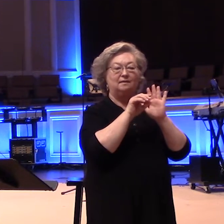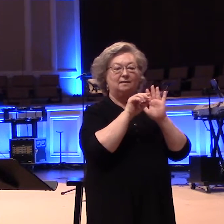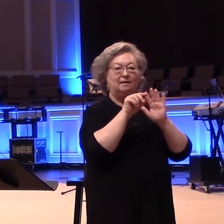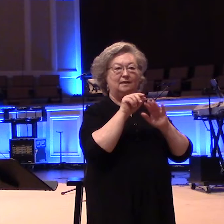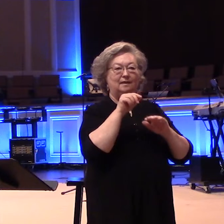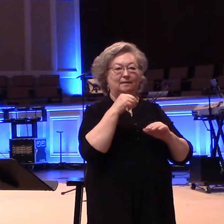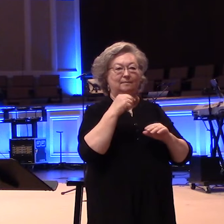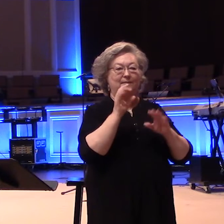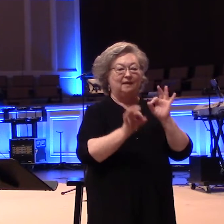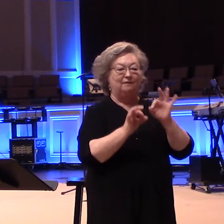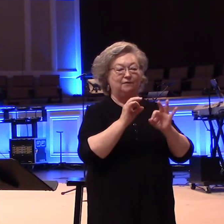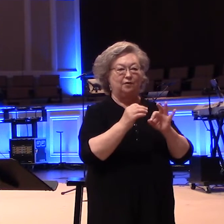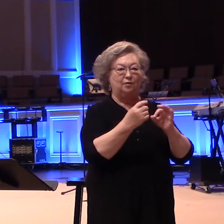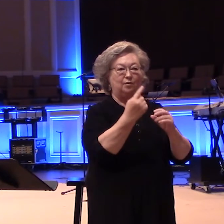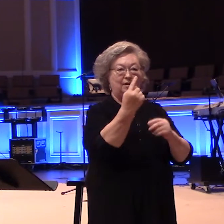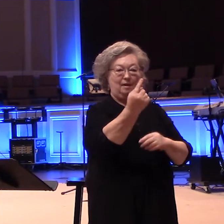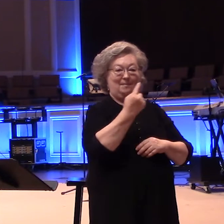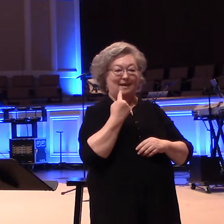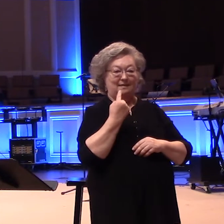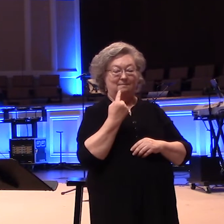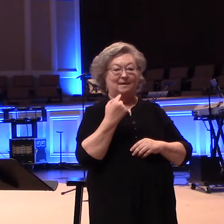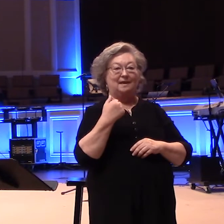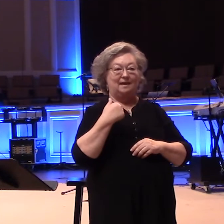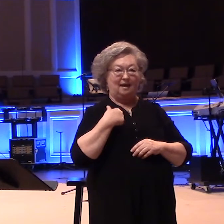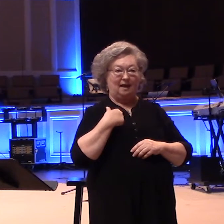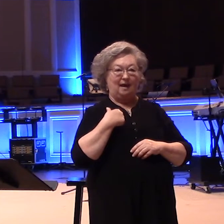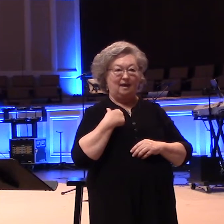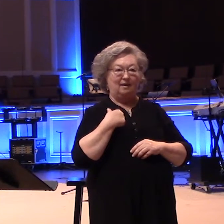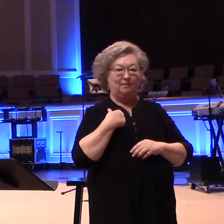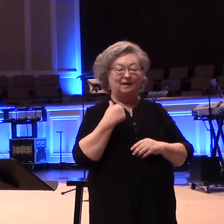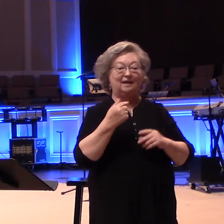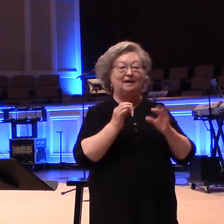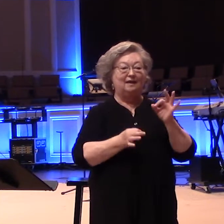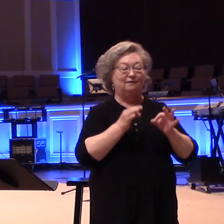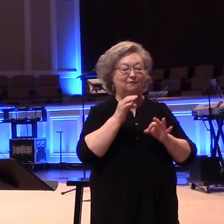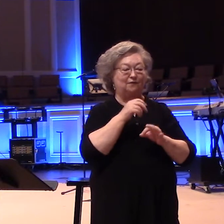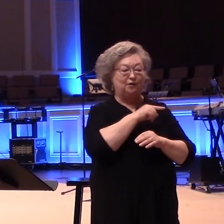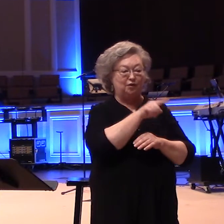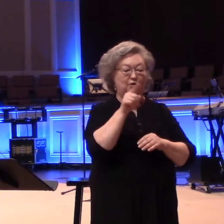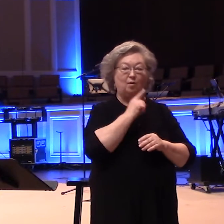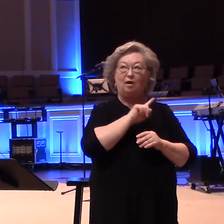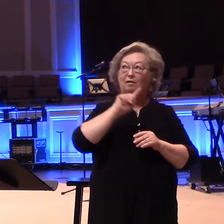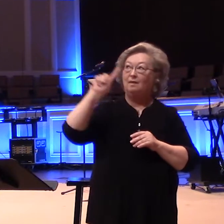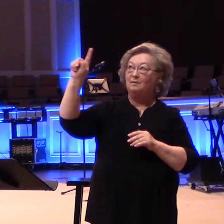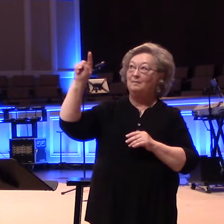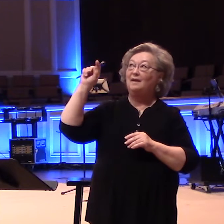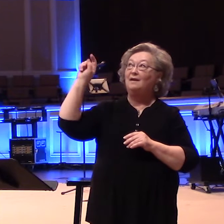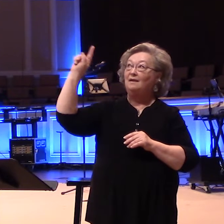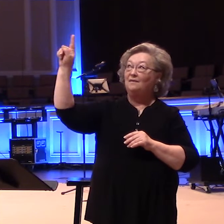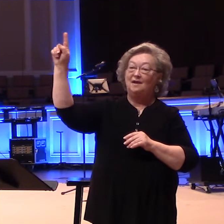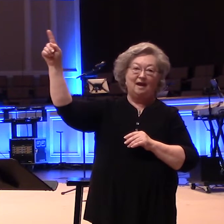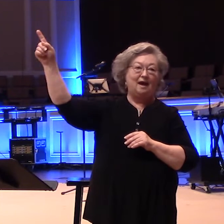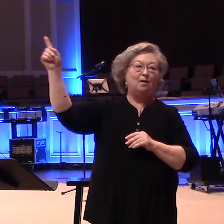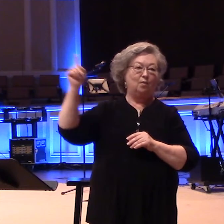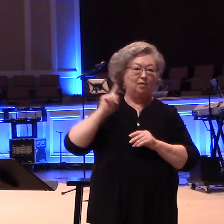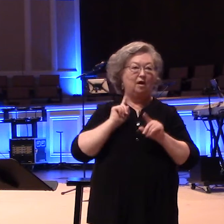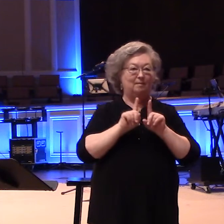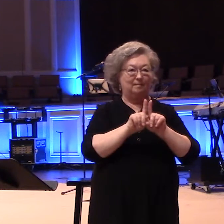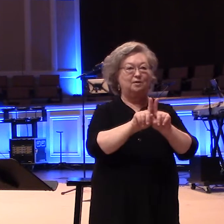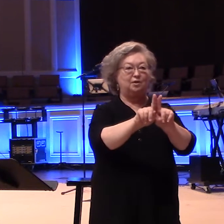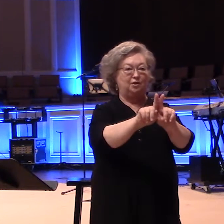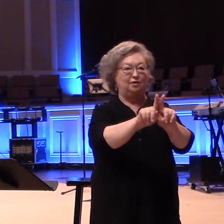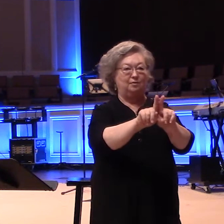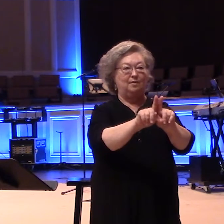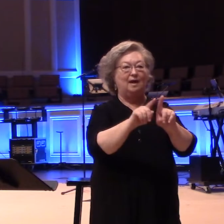Just let that fall like spring rain on your soul. Return to me and I'll return to you. I want you to come home.